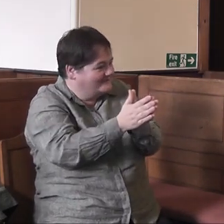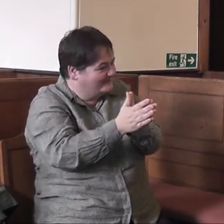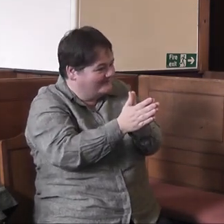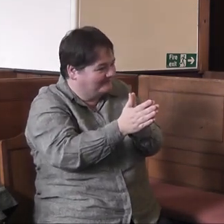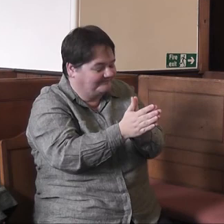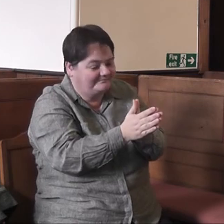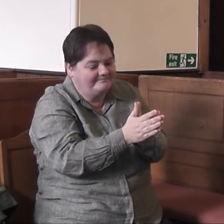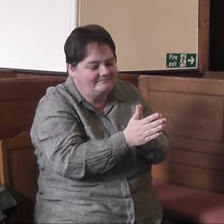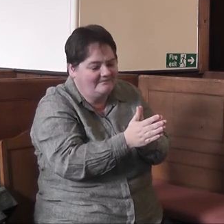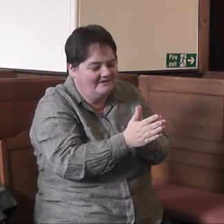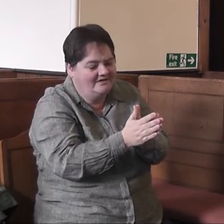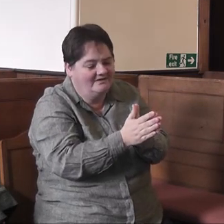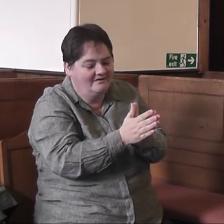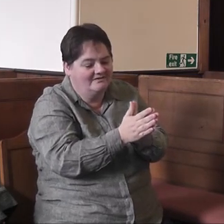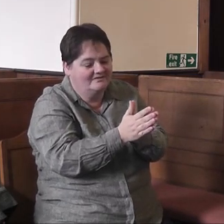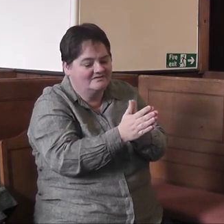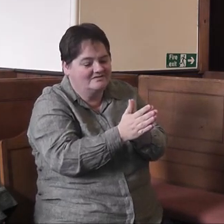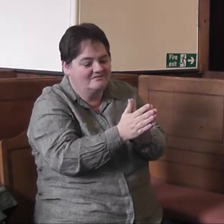bit. So